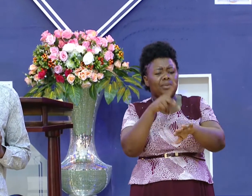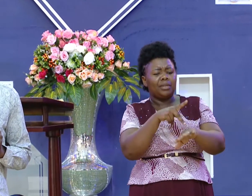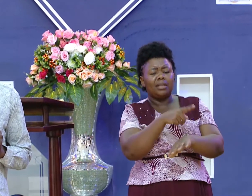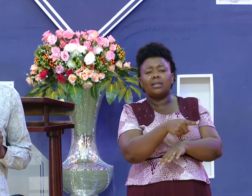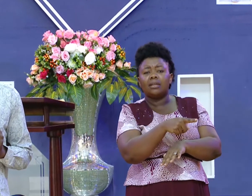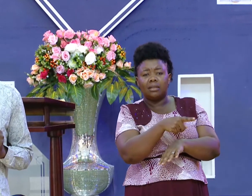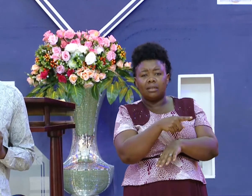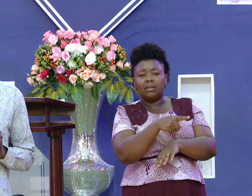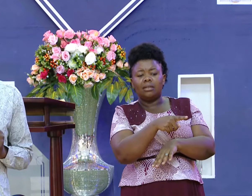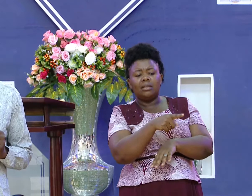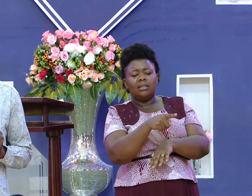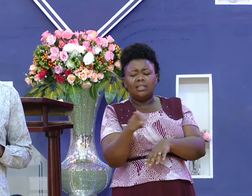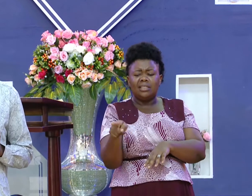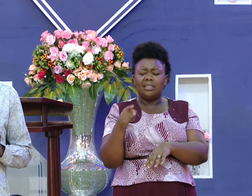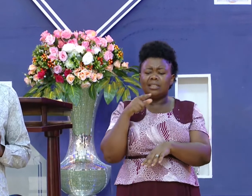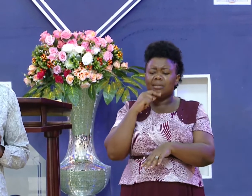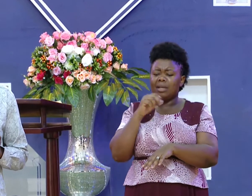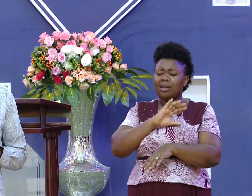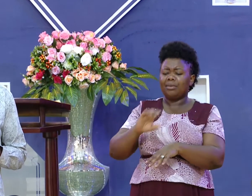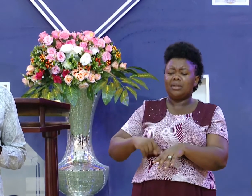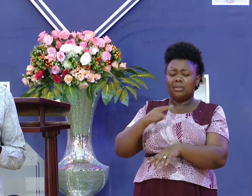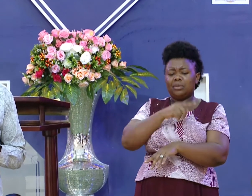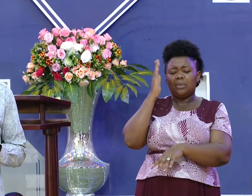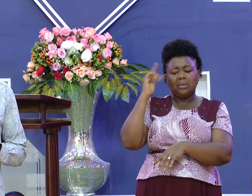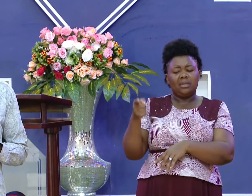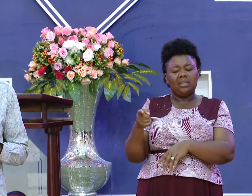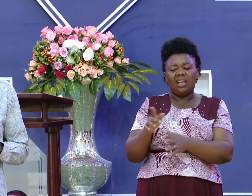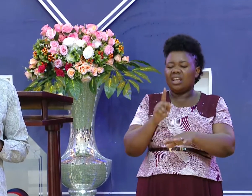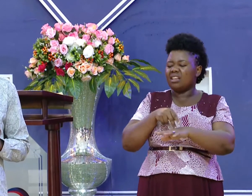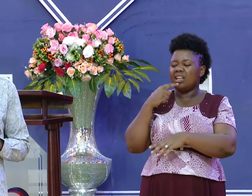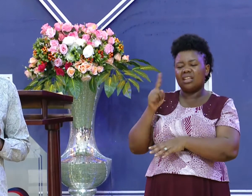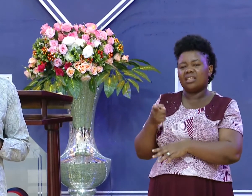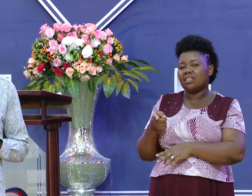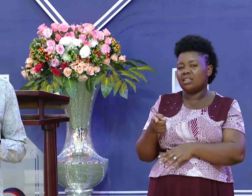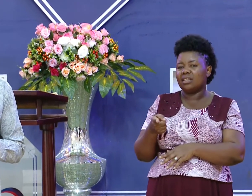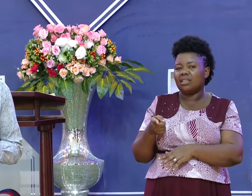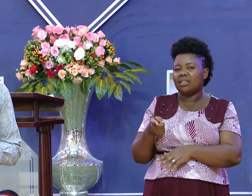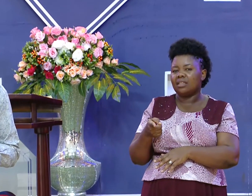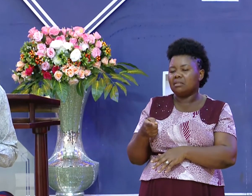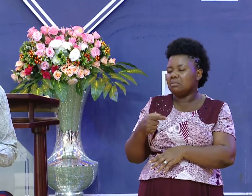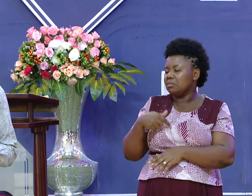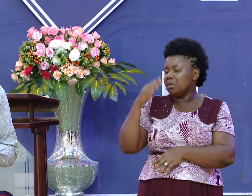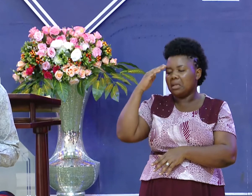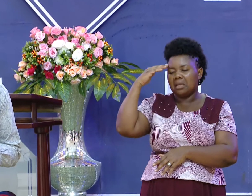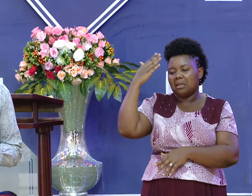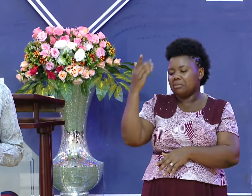asked Peter, do you know this man? And he said,